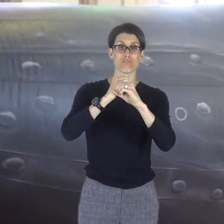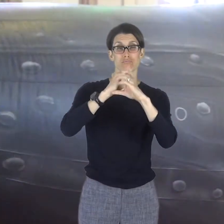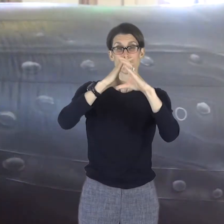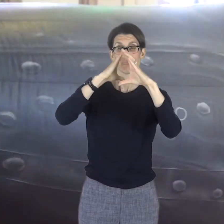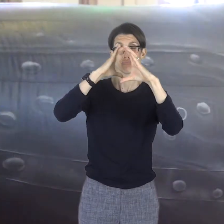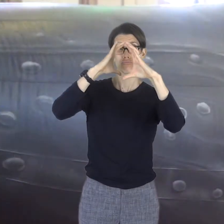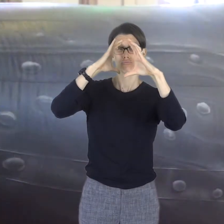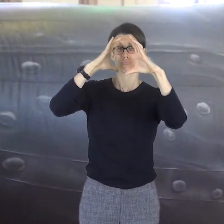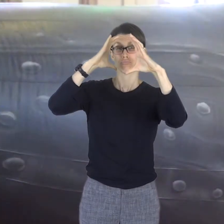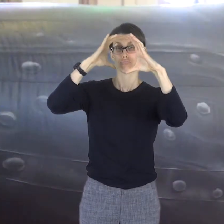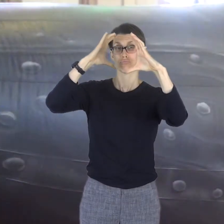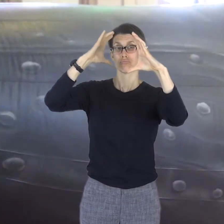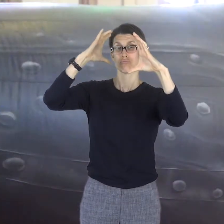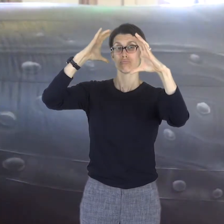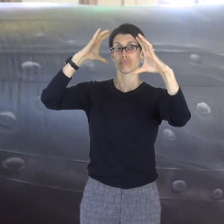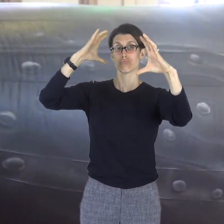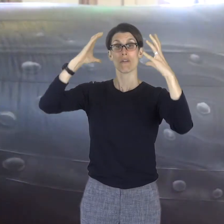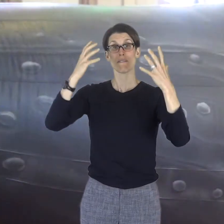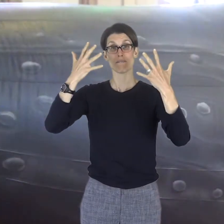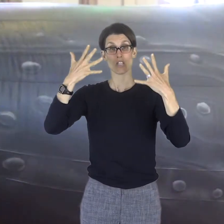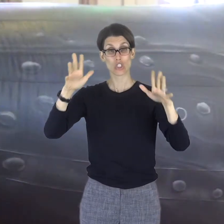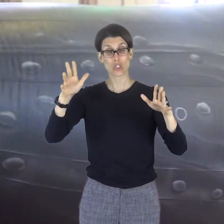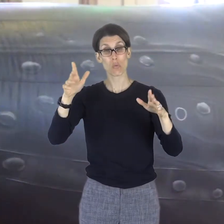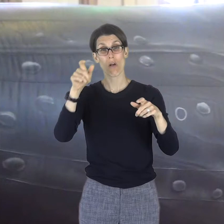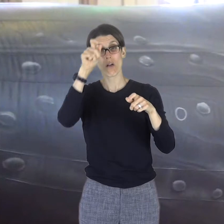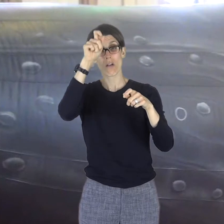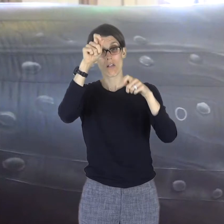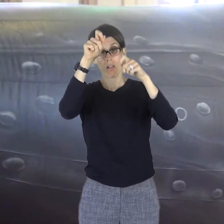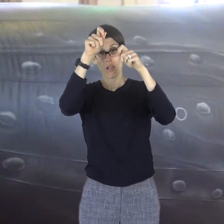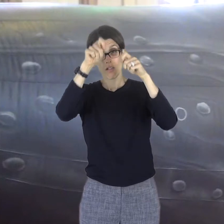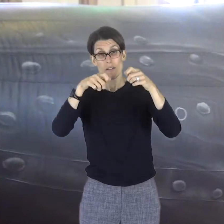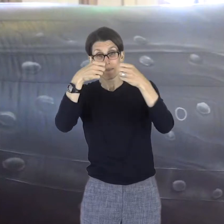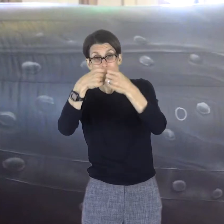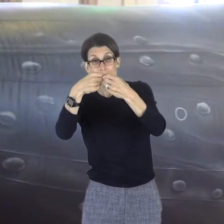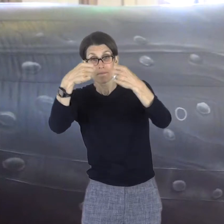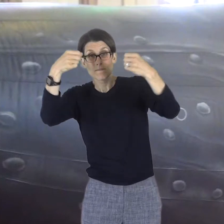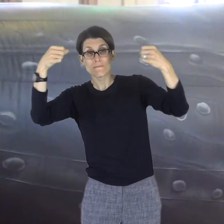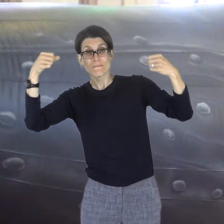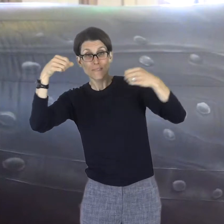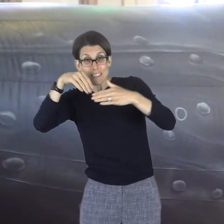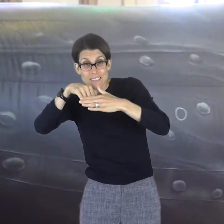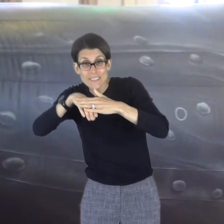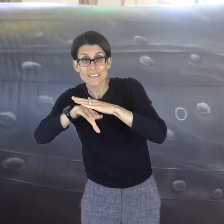Let's go inside the whale to learn more about these amazing animals.